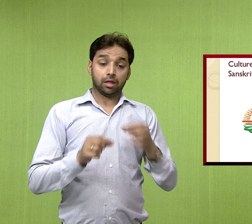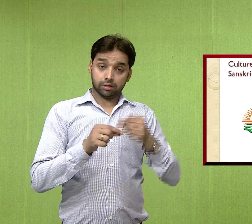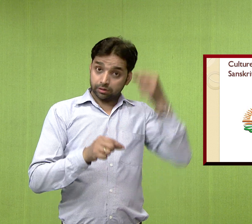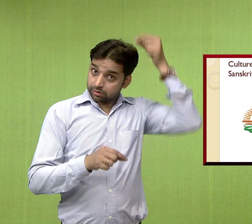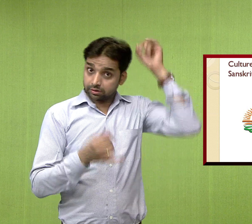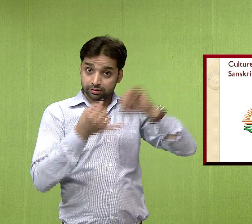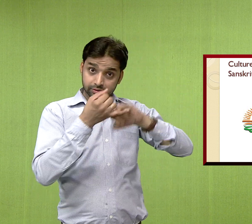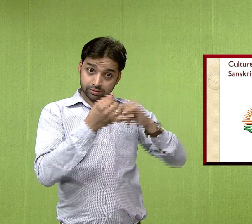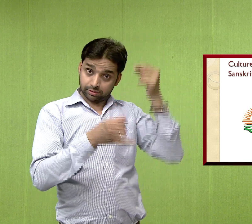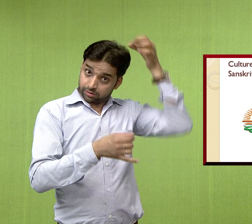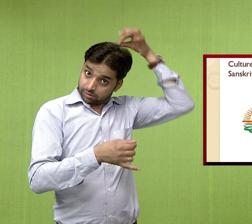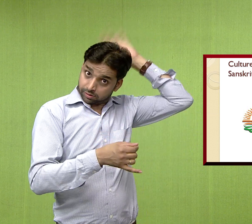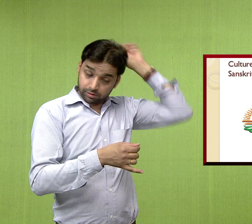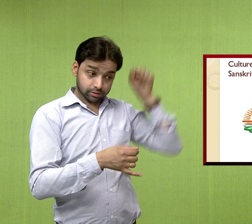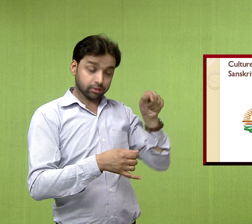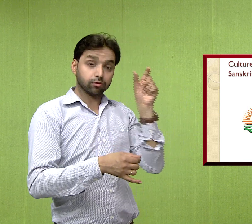Sanskriti is the Sanskrit word for culture.